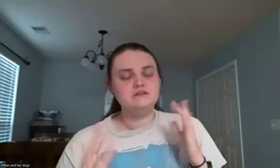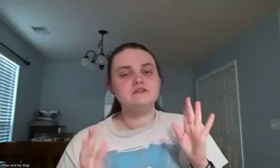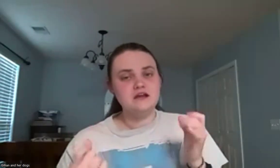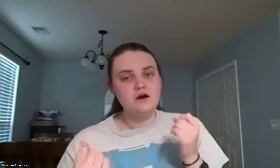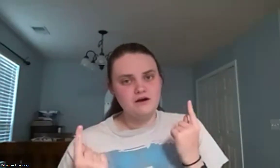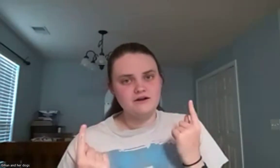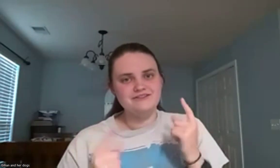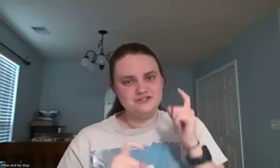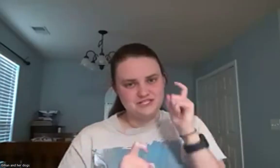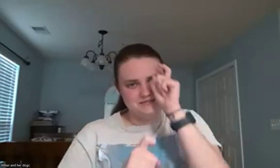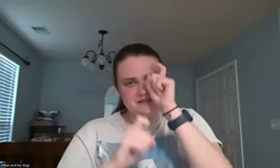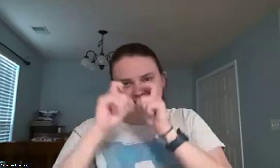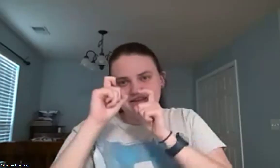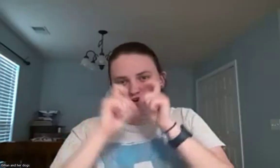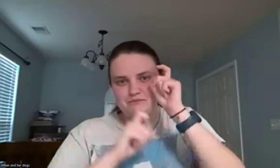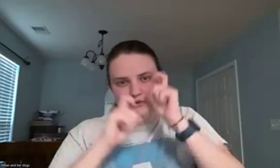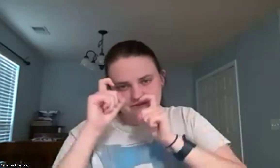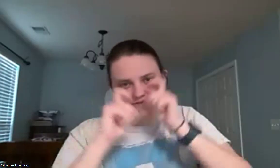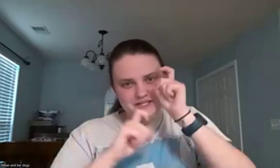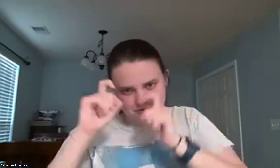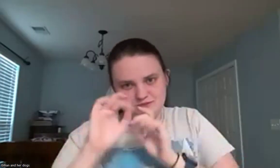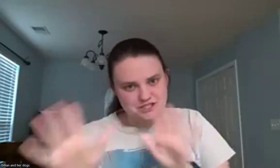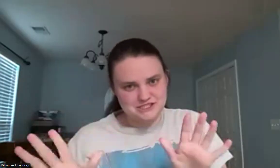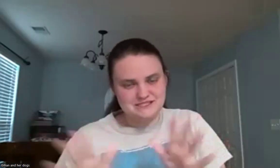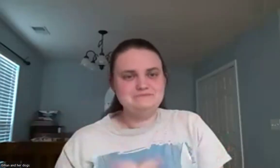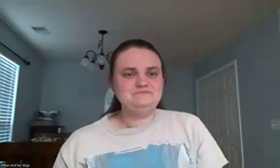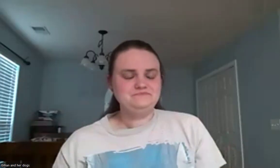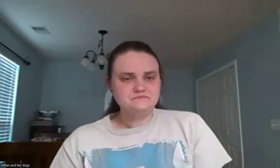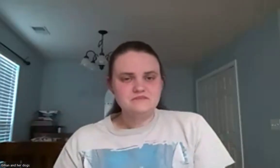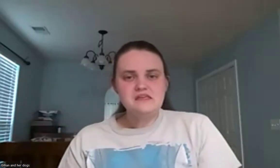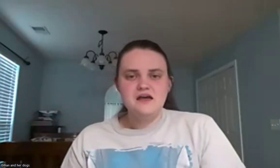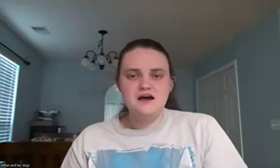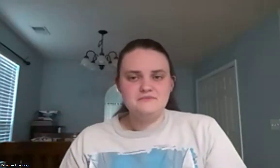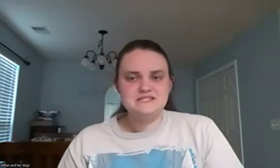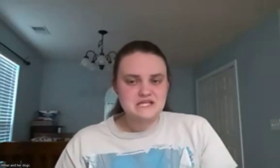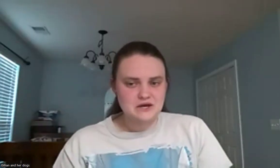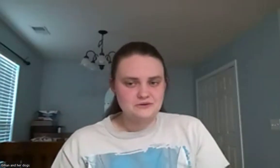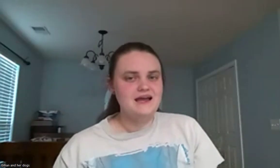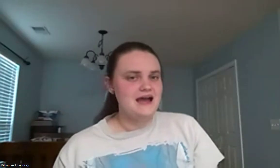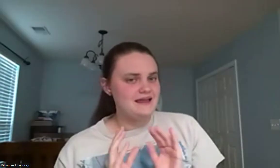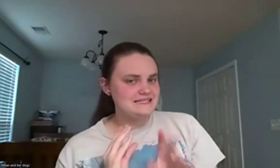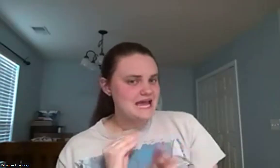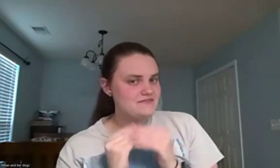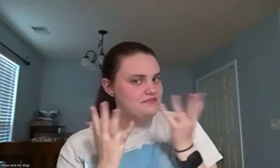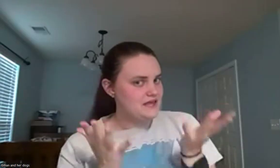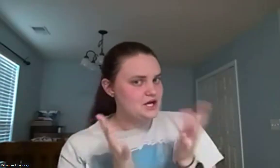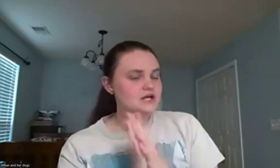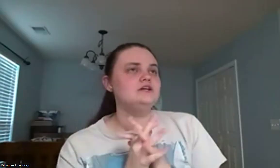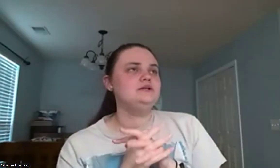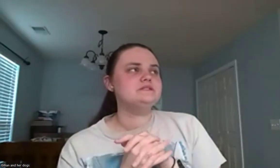They are. They're just expecting a little bit more in the facial expressions. So I like to add that there. You will see